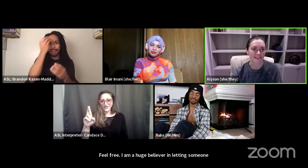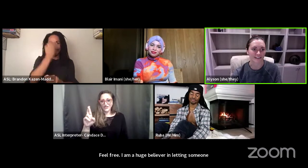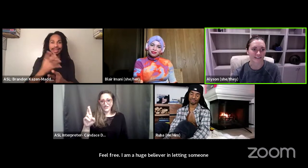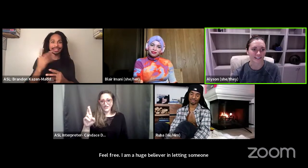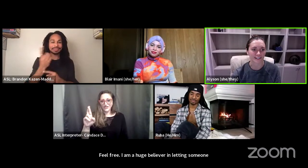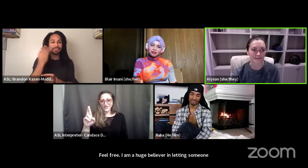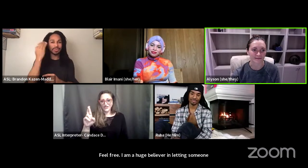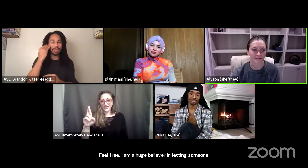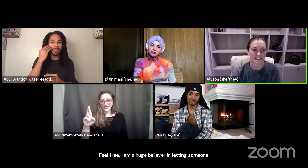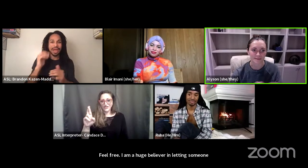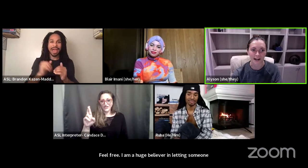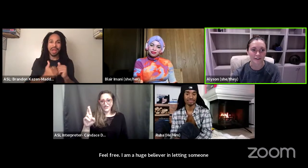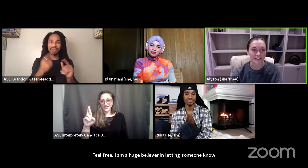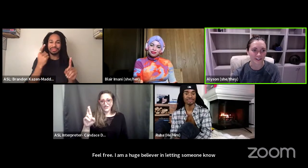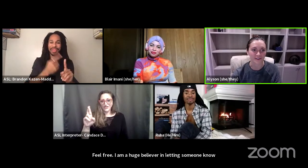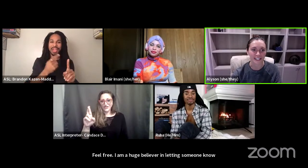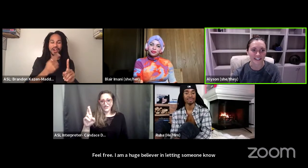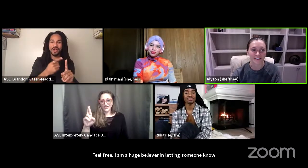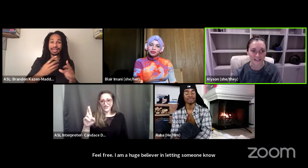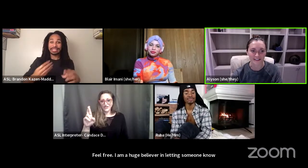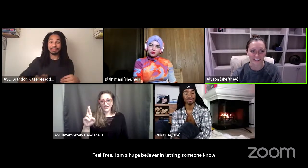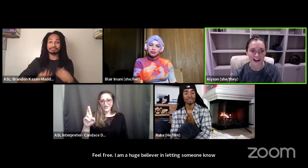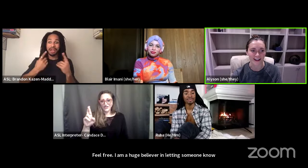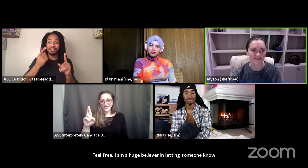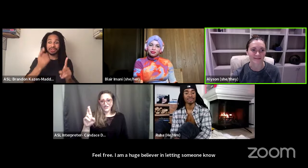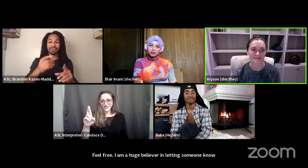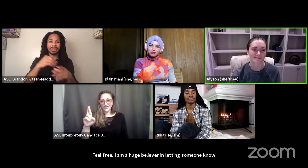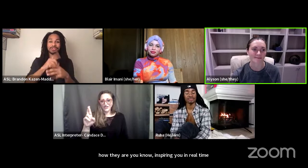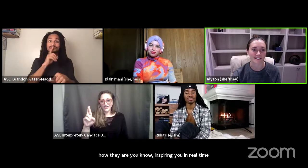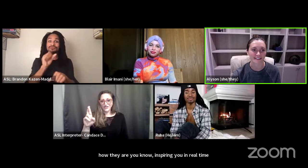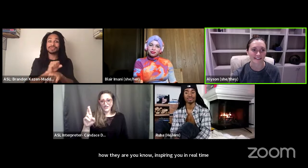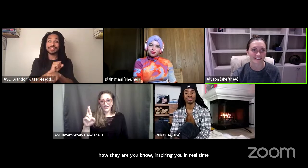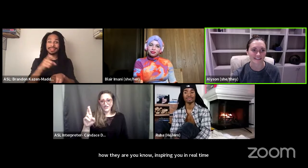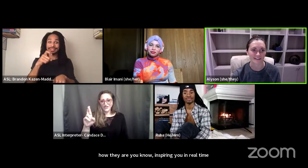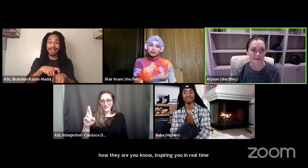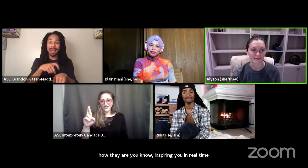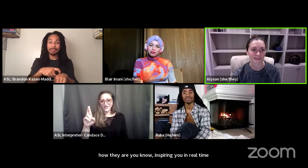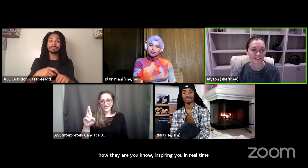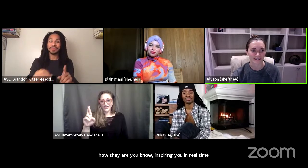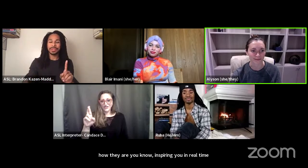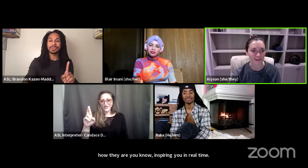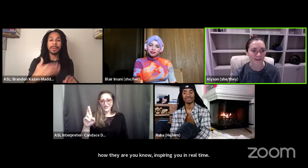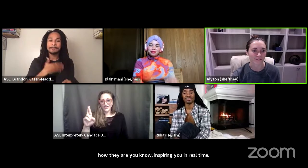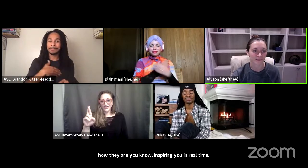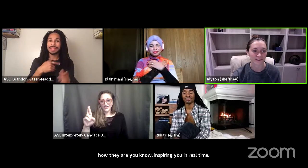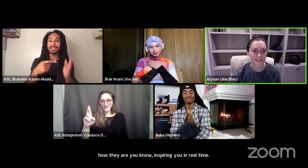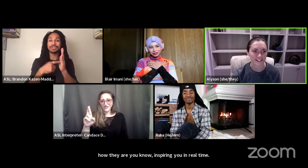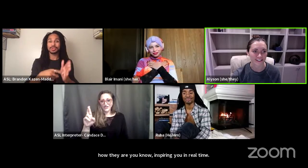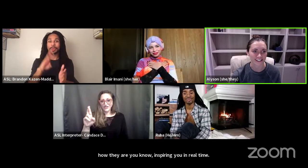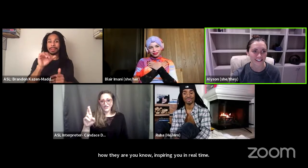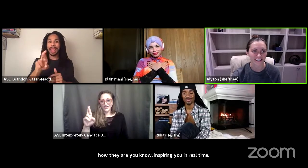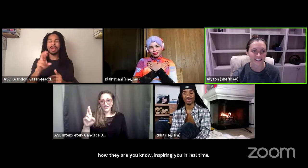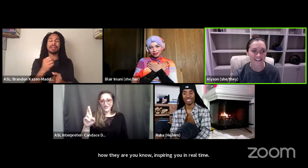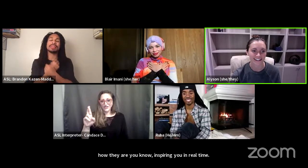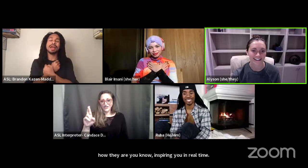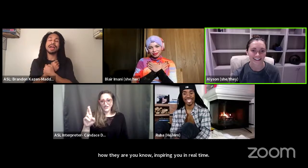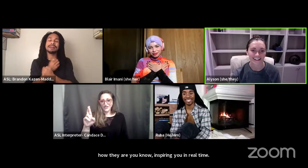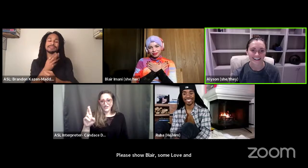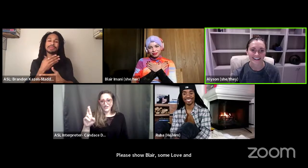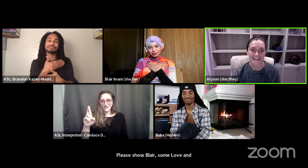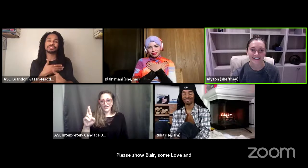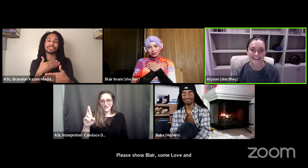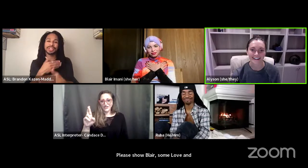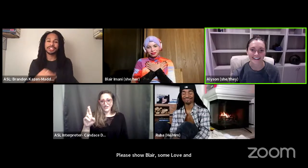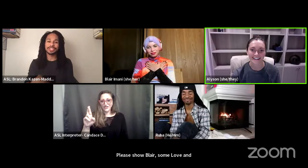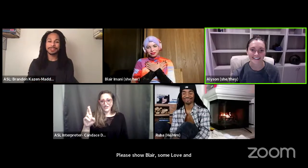they are, you know, inspiring you in real time. Please show Blair some love and appreciation.